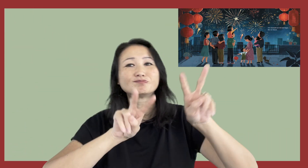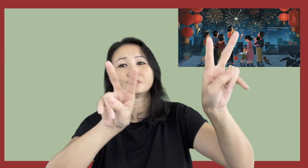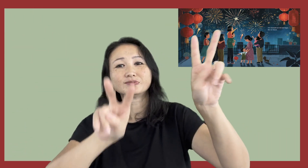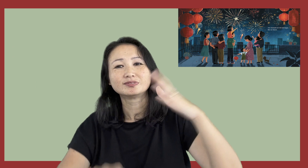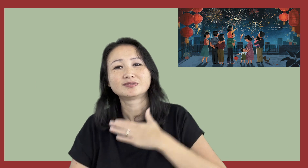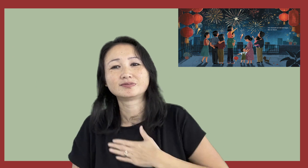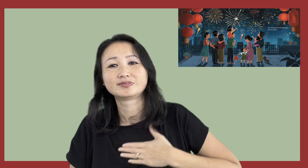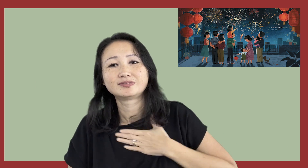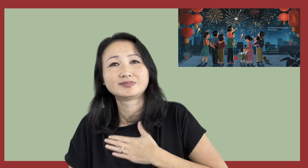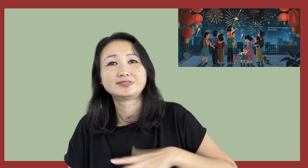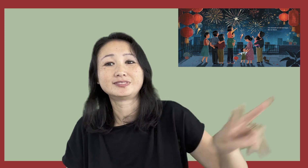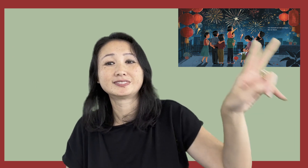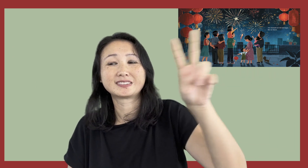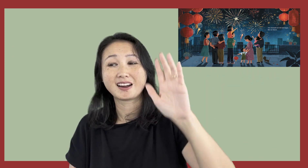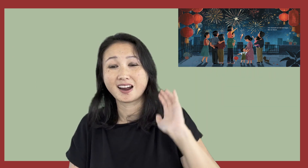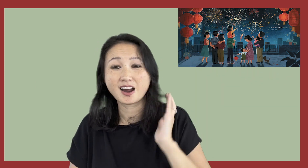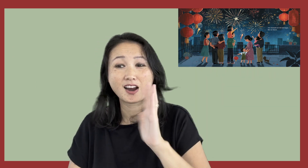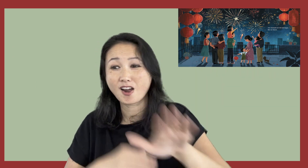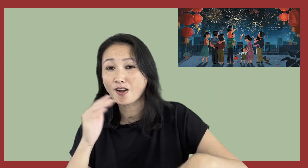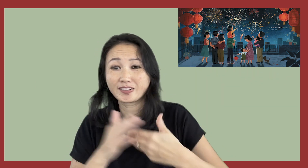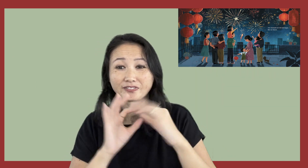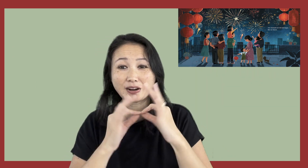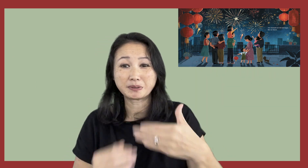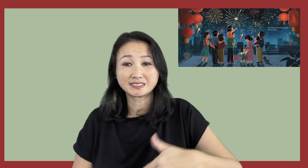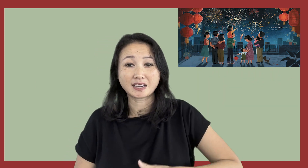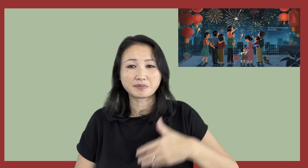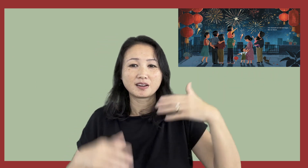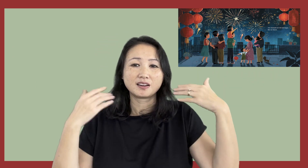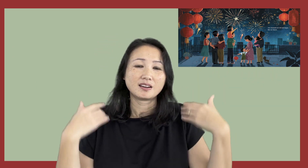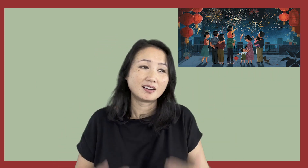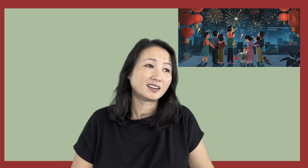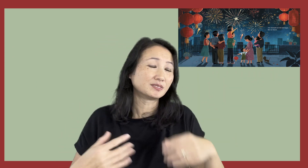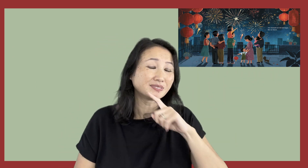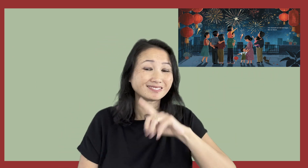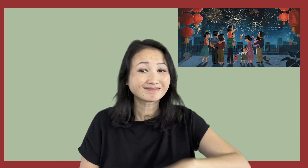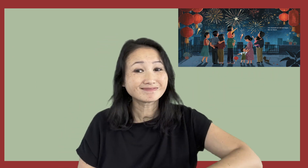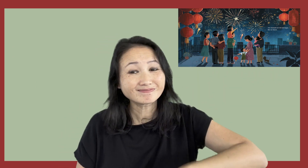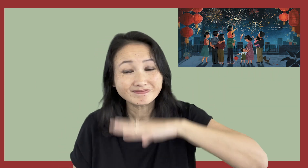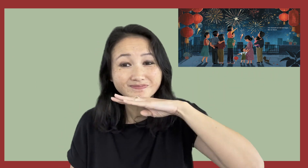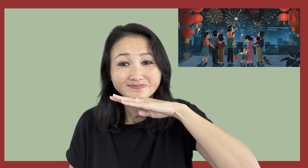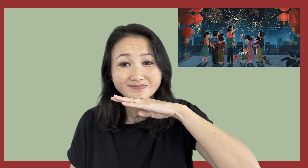Our stomachs are full and happy, like our hearts.